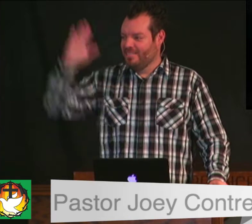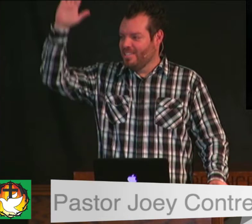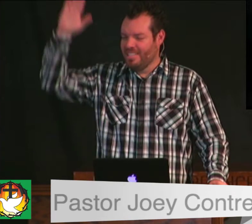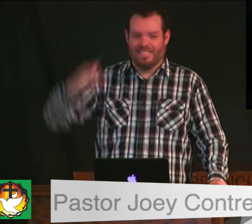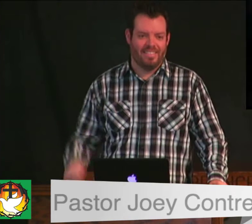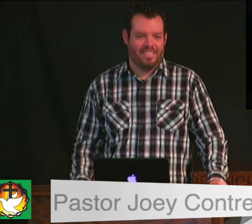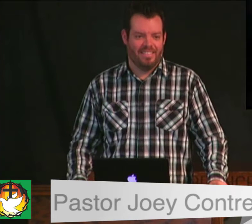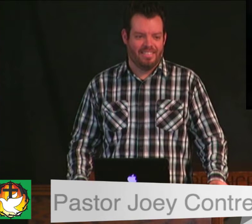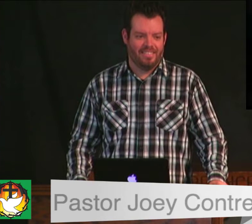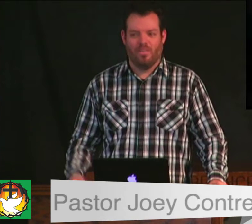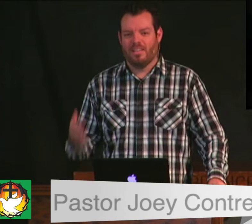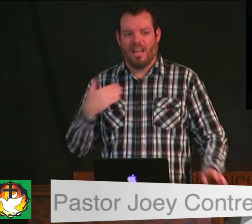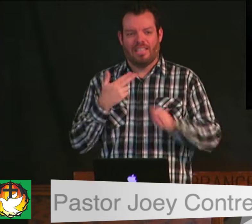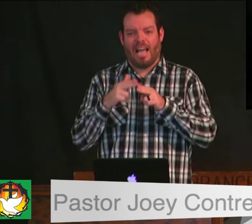Raise your hand. Well, you have a knife.